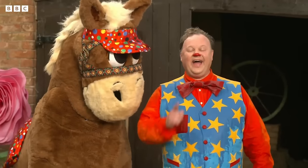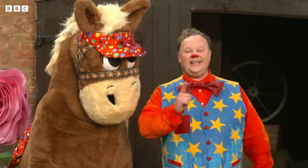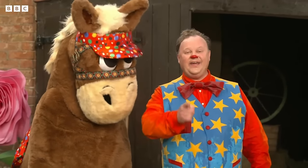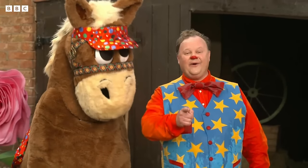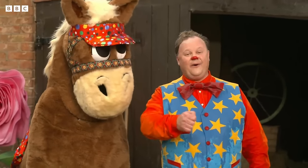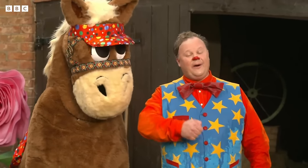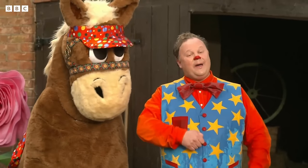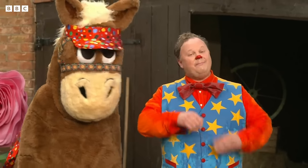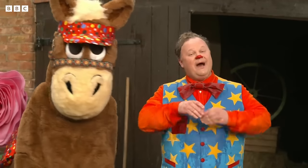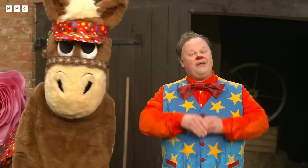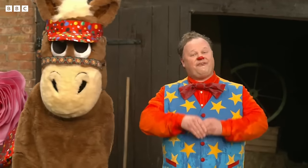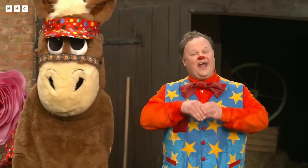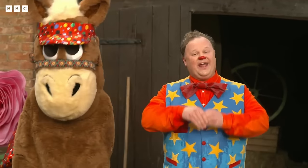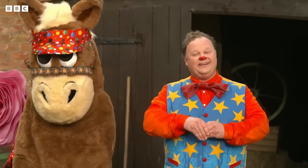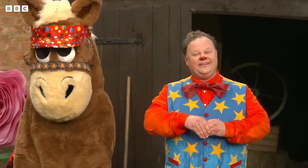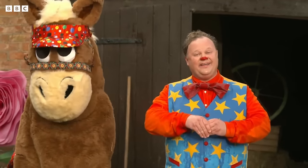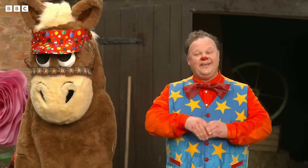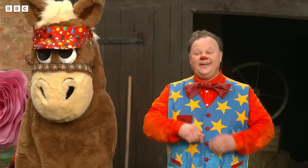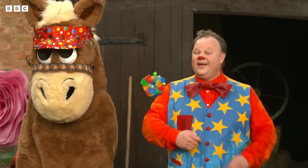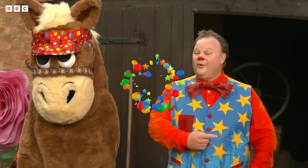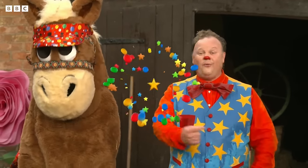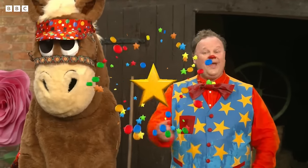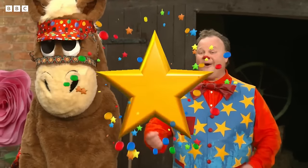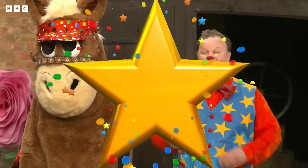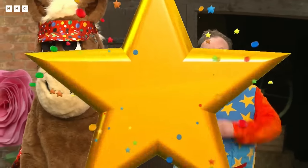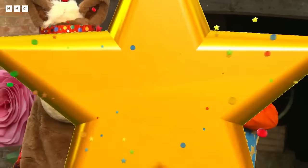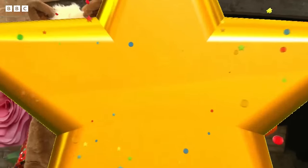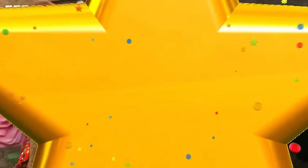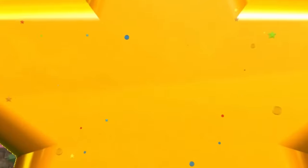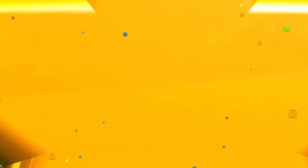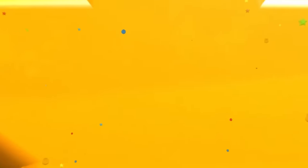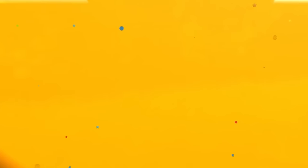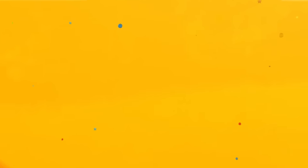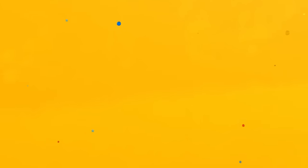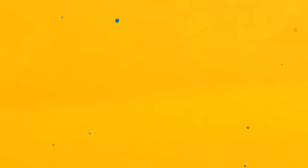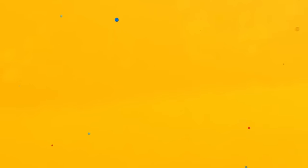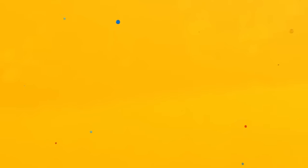and you're my friend. We're all friends!